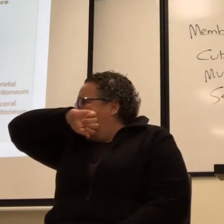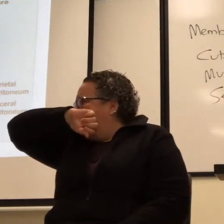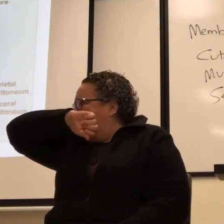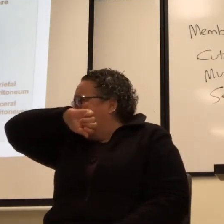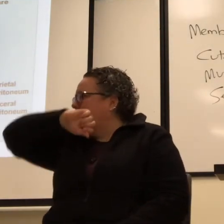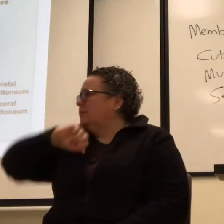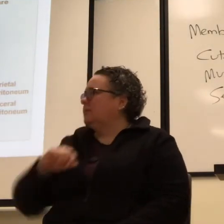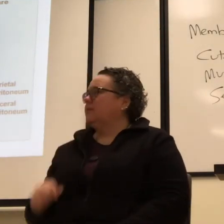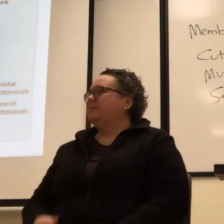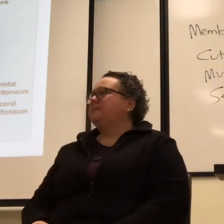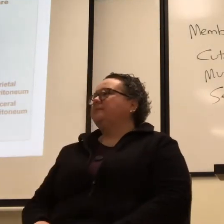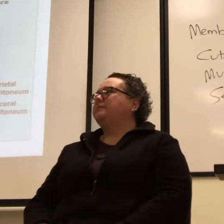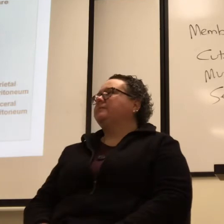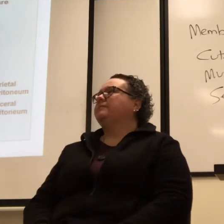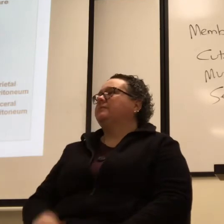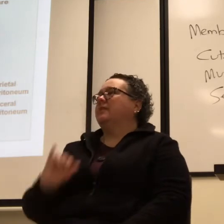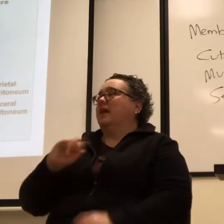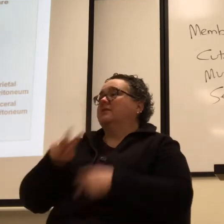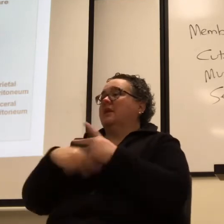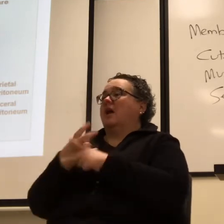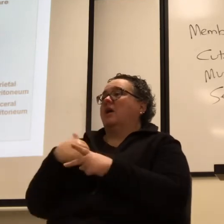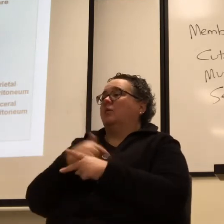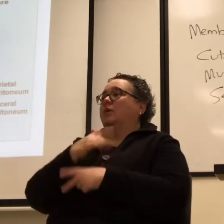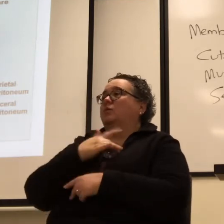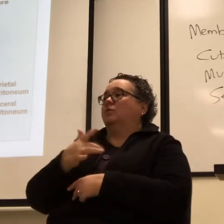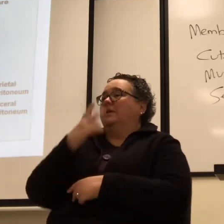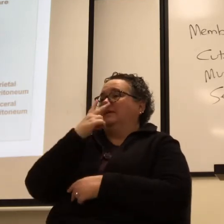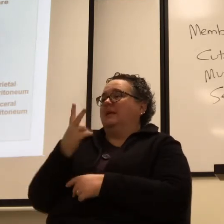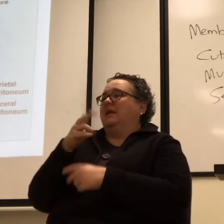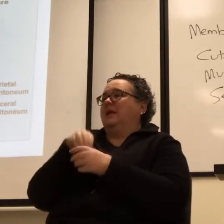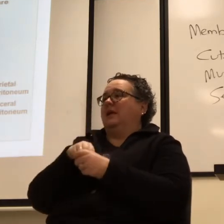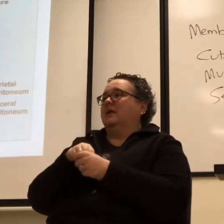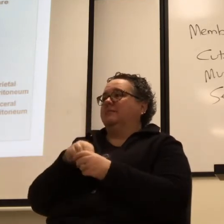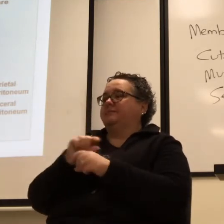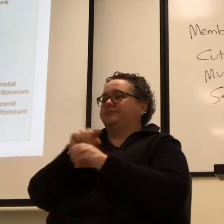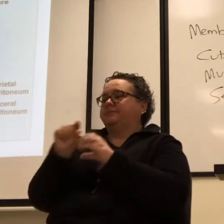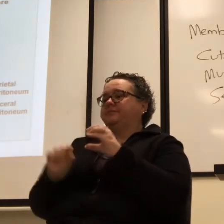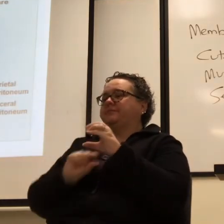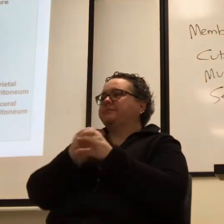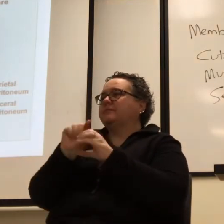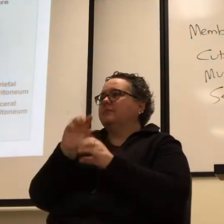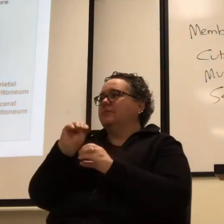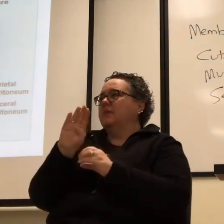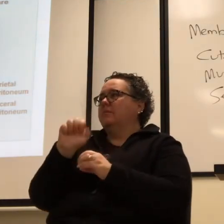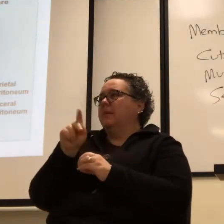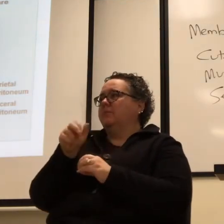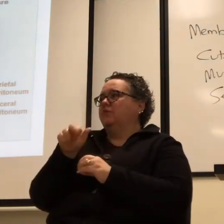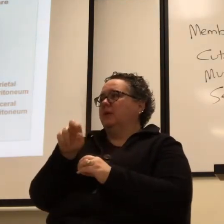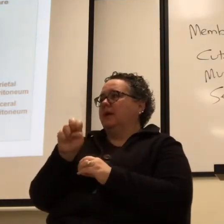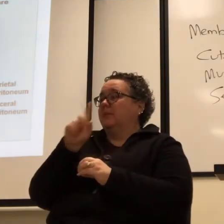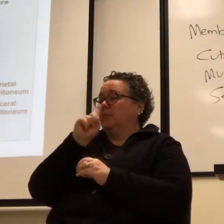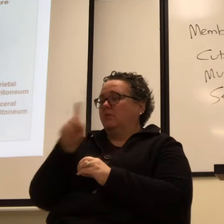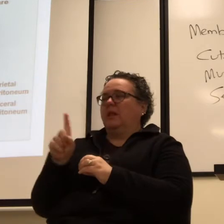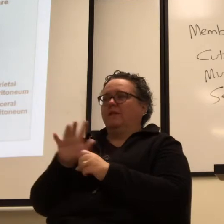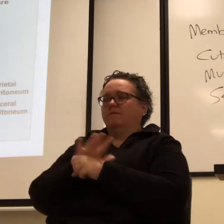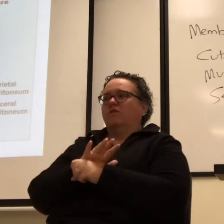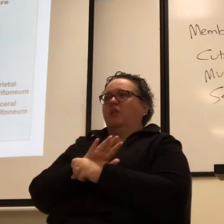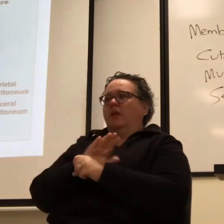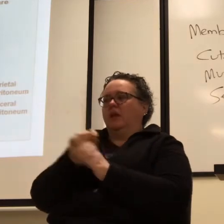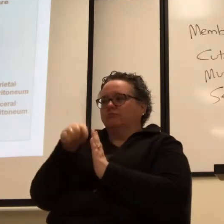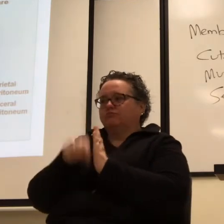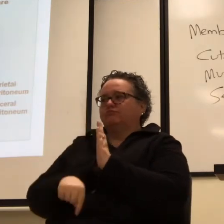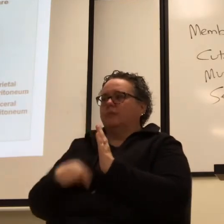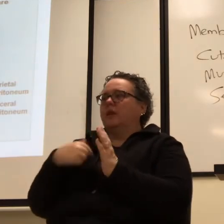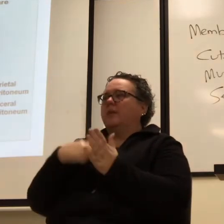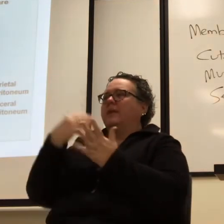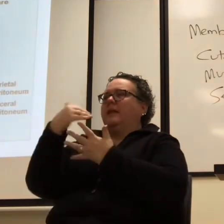Okay, that's the kind of epithelium we usually see in membranes. And to be thorough, let me just kind of list the type of epithelia